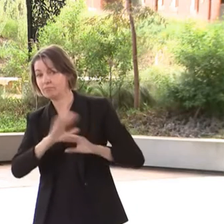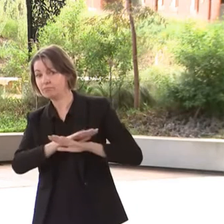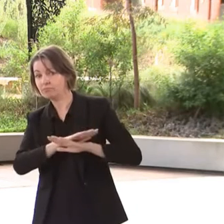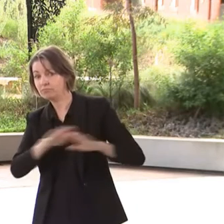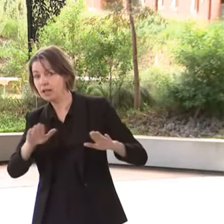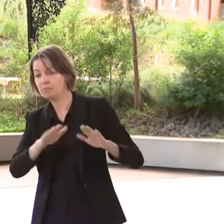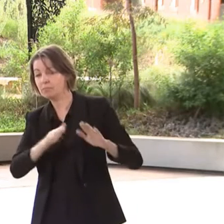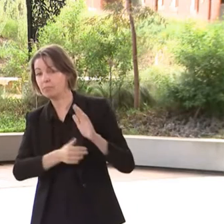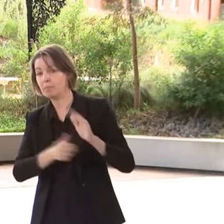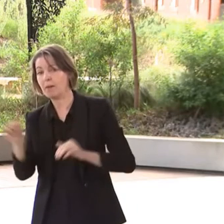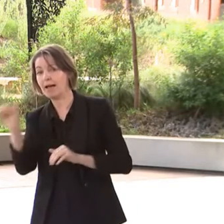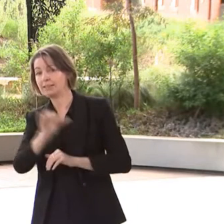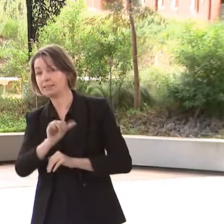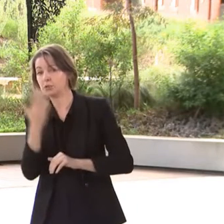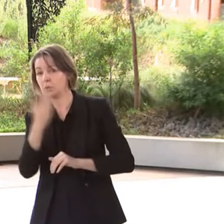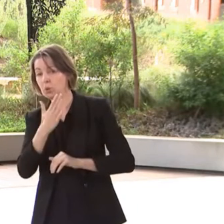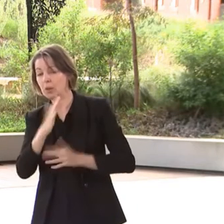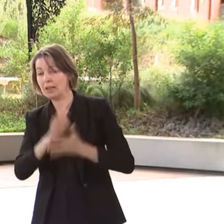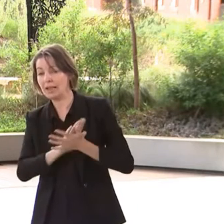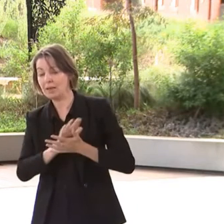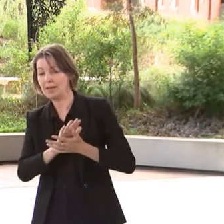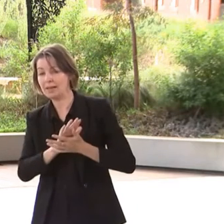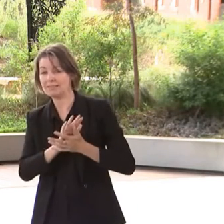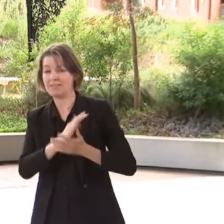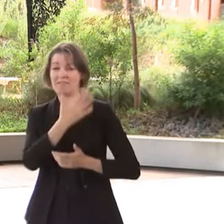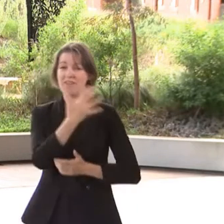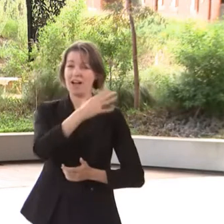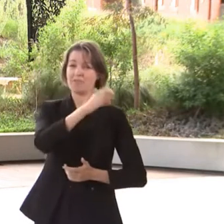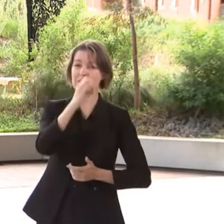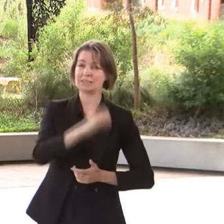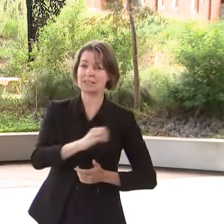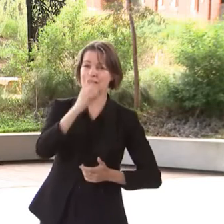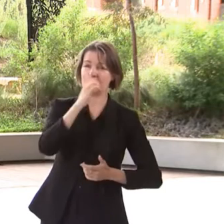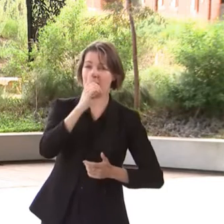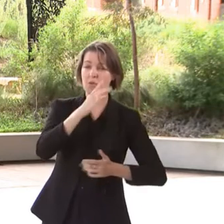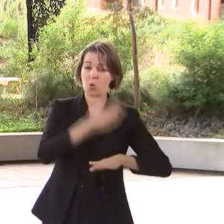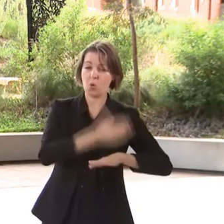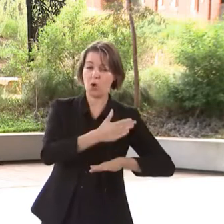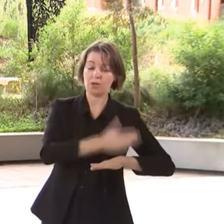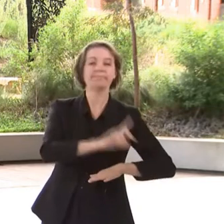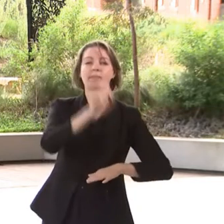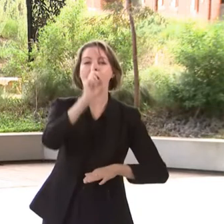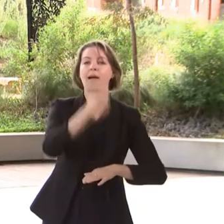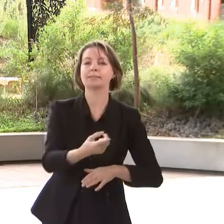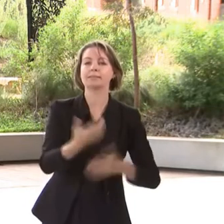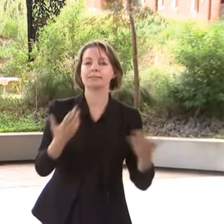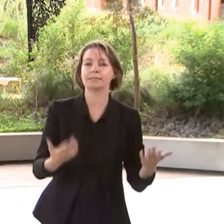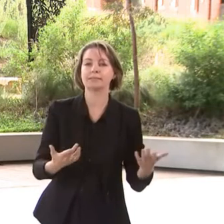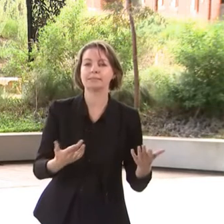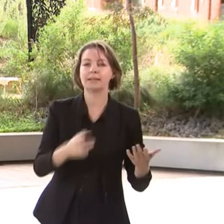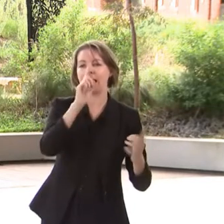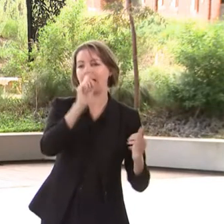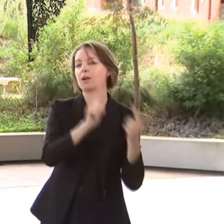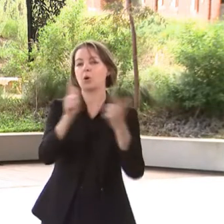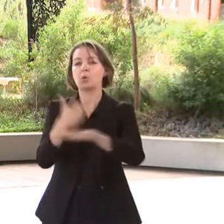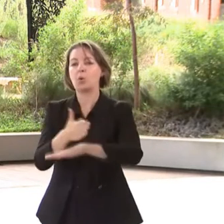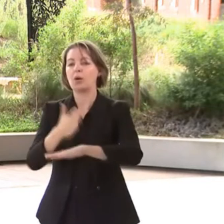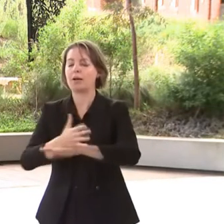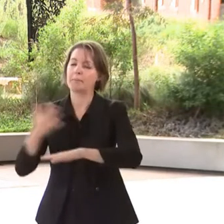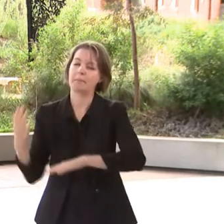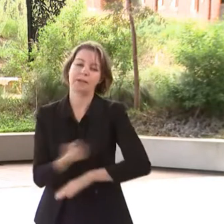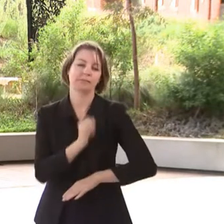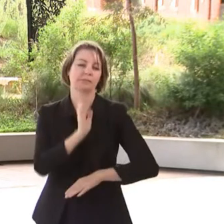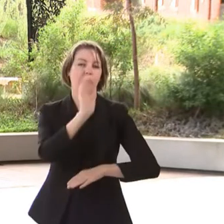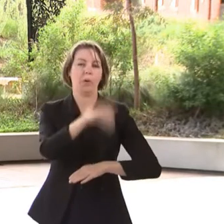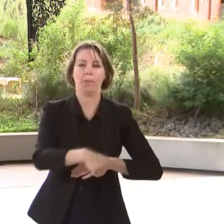5% out of the workforce. That's people, men and women right across our state, who are unable to go to work, unable